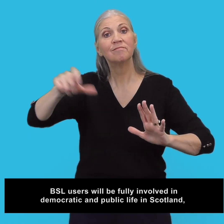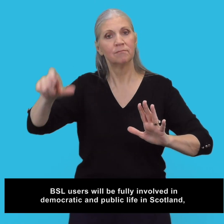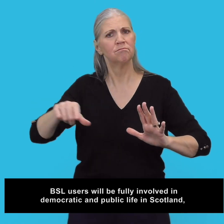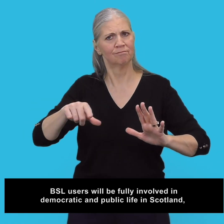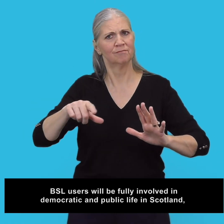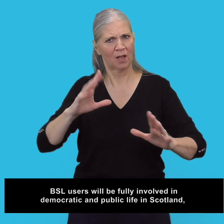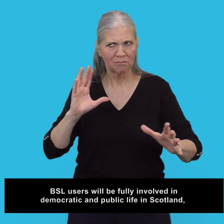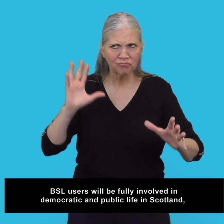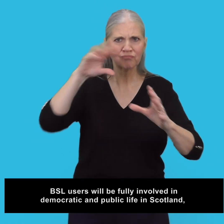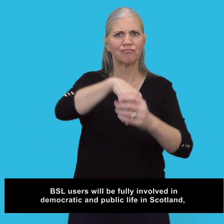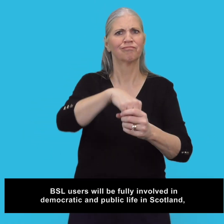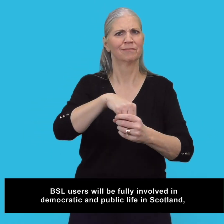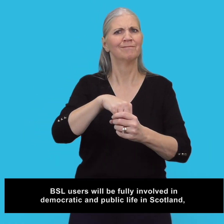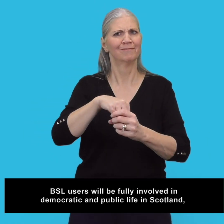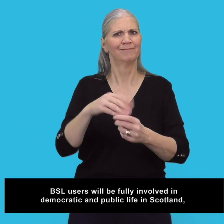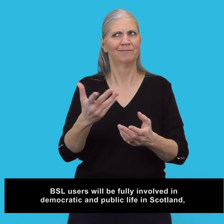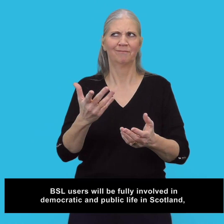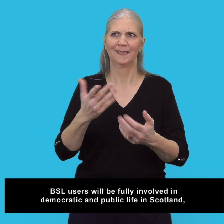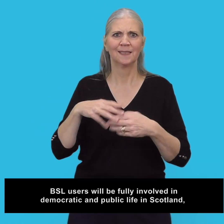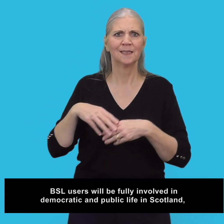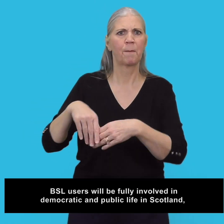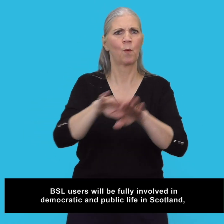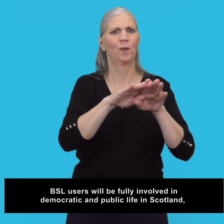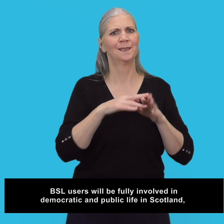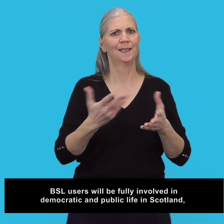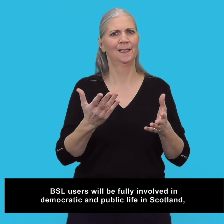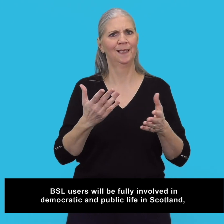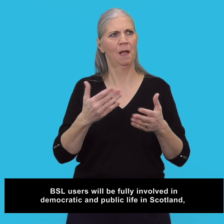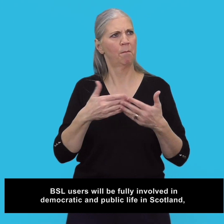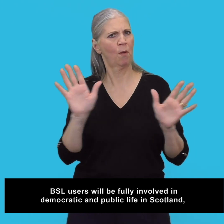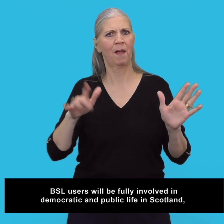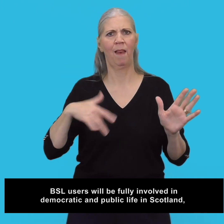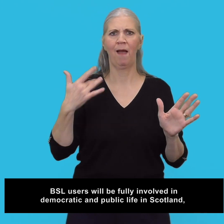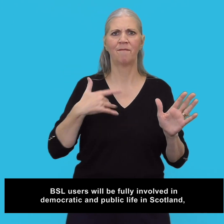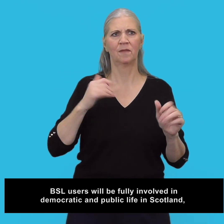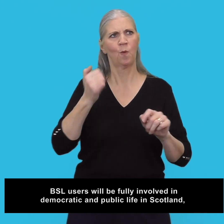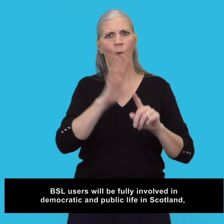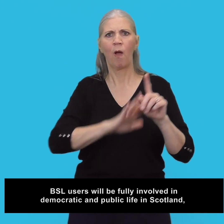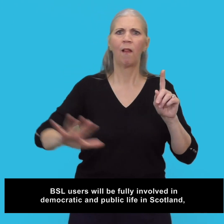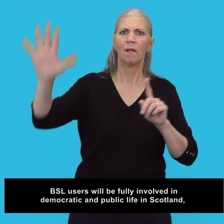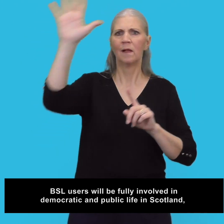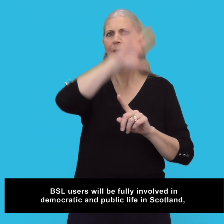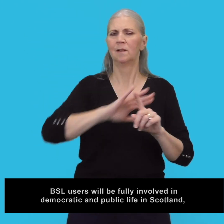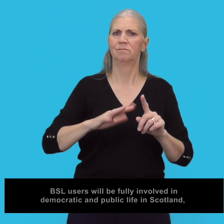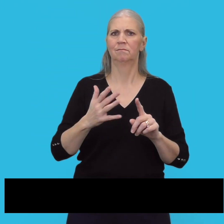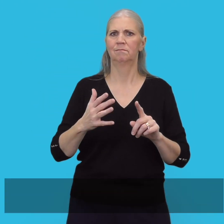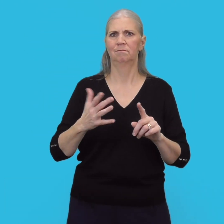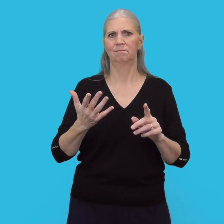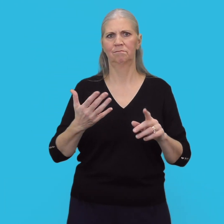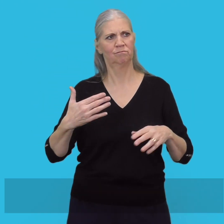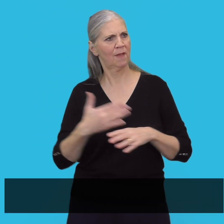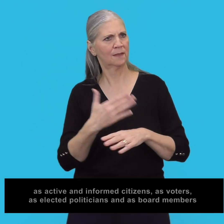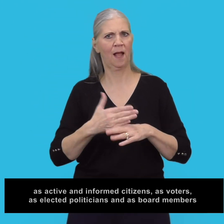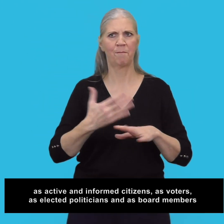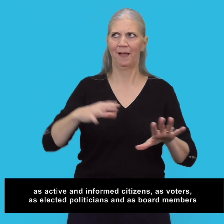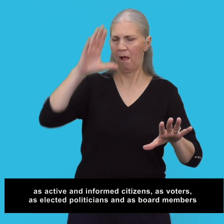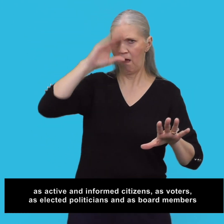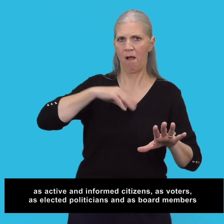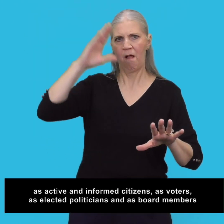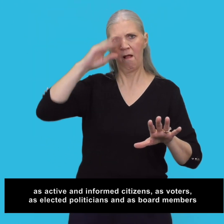BSL users will be fully involved in democratic and public life in Scotland, as active